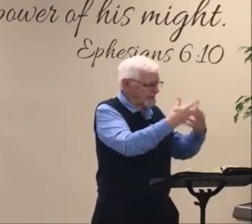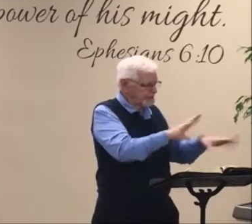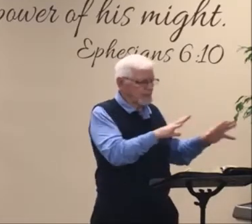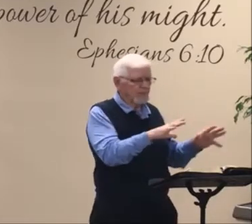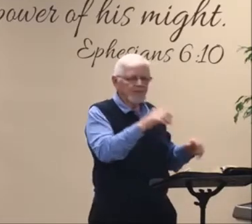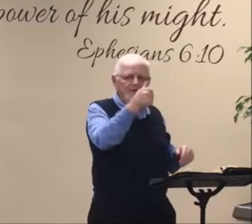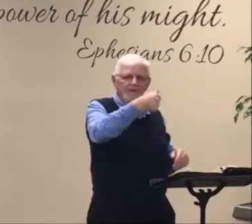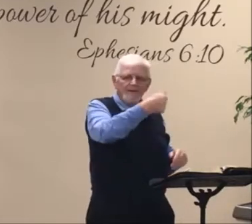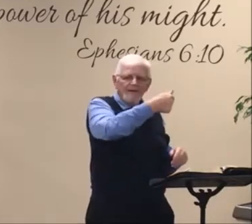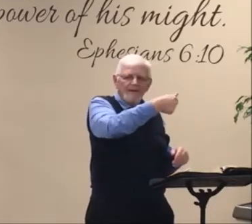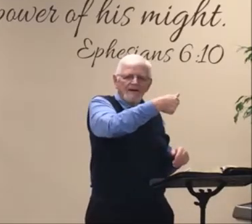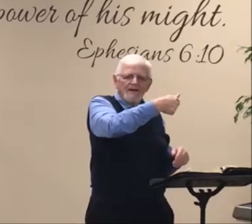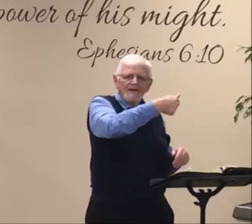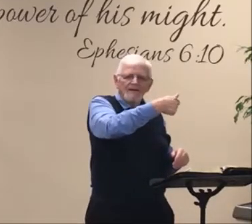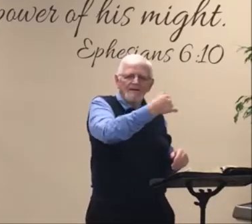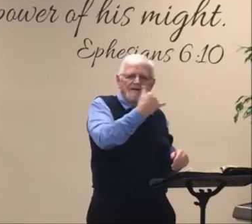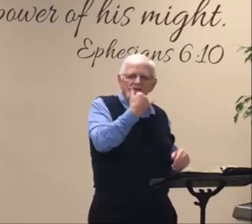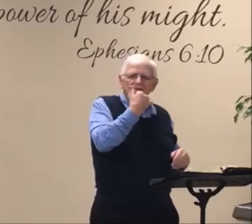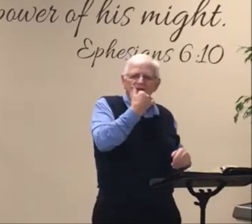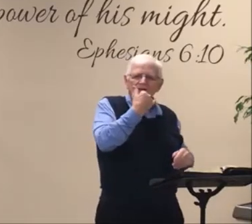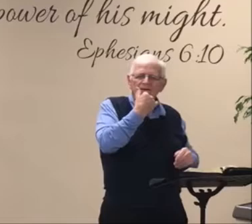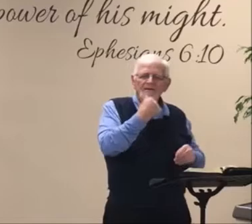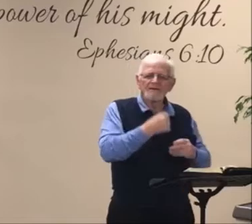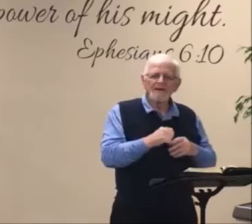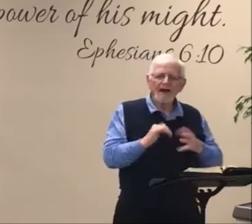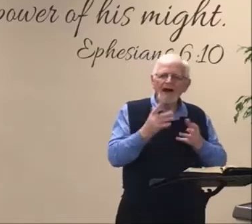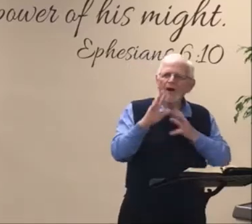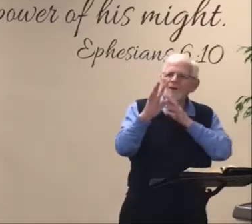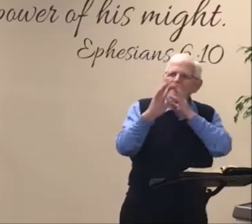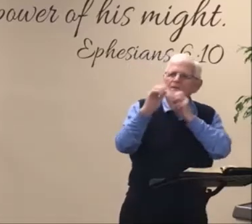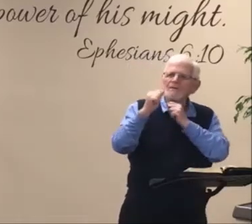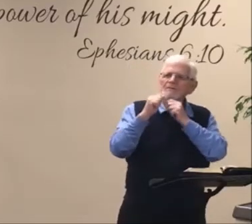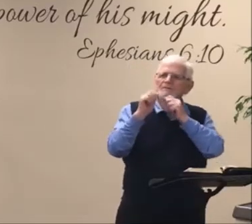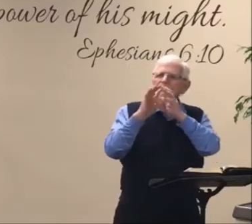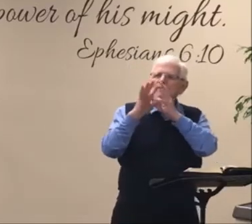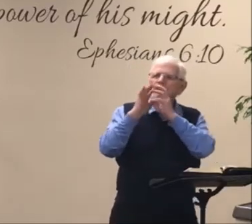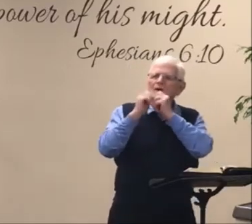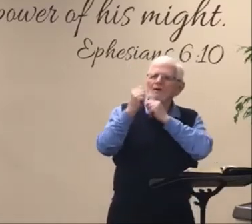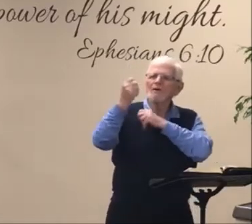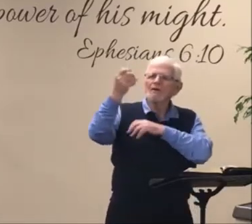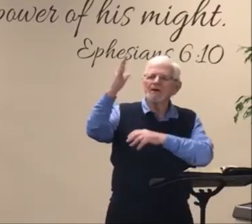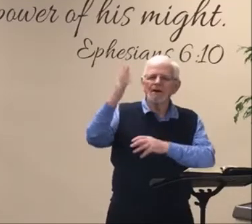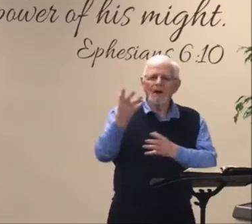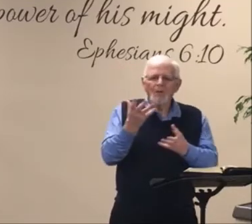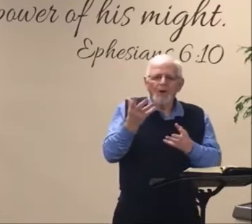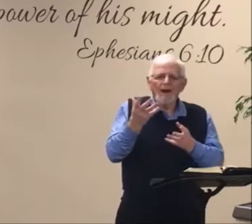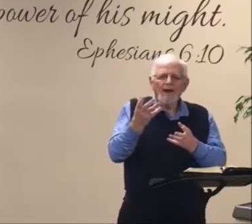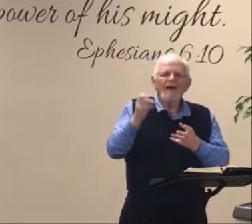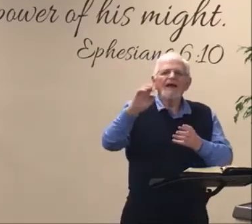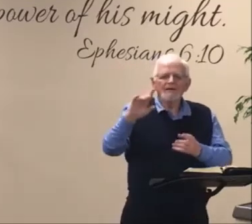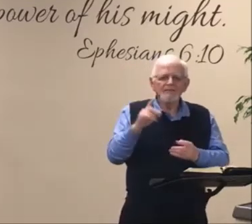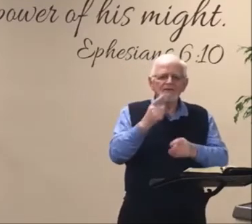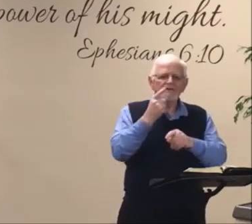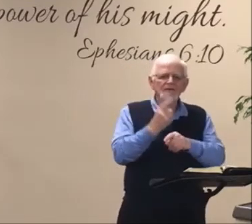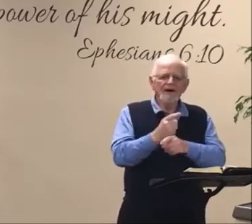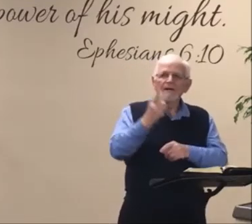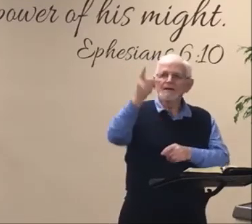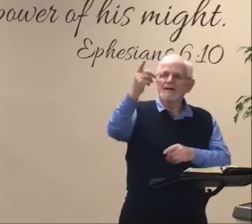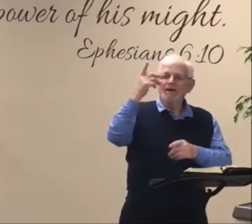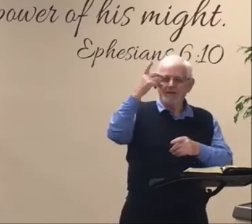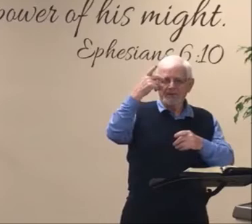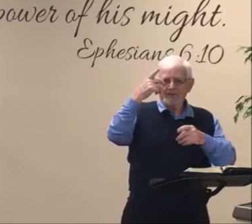there. That's how the Lord talks to me. I don't know how he talks to you. Because whatsoever is right, that shall you shall